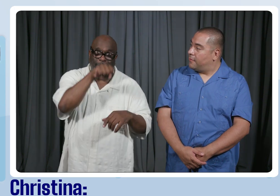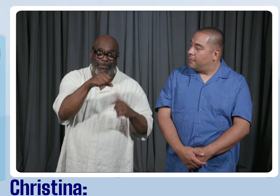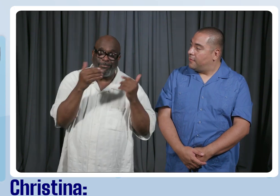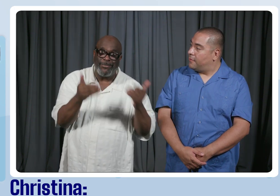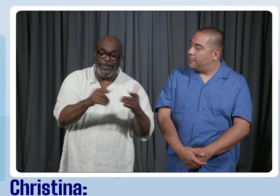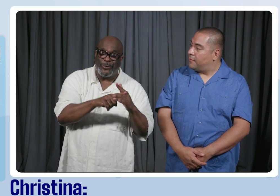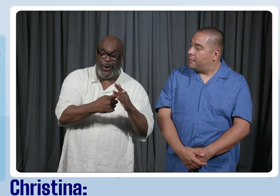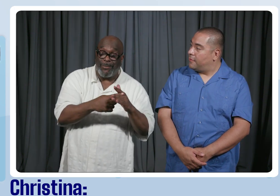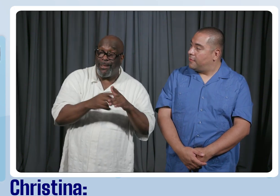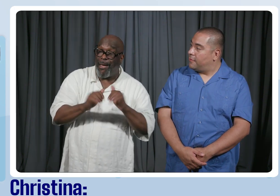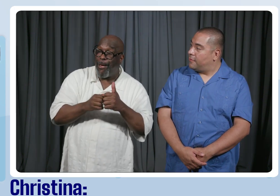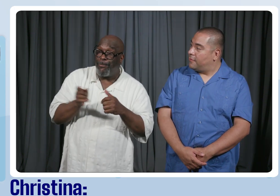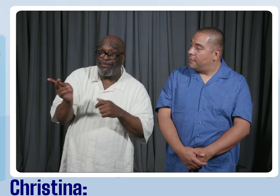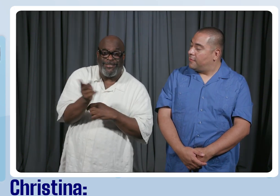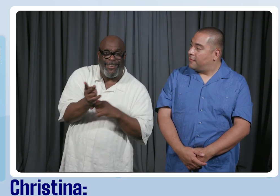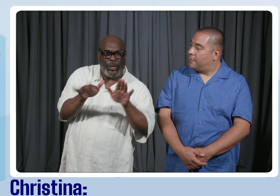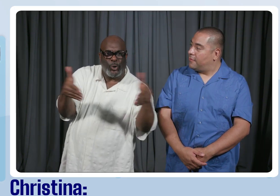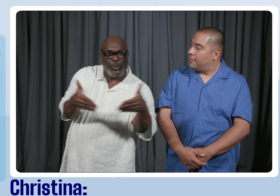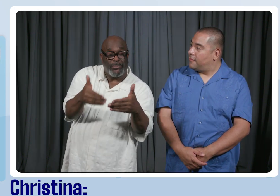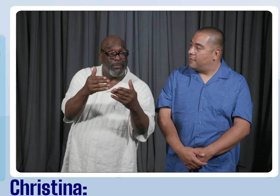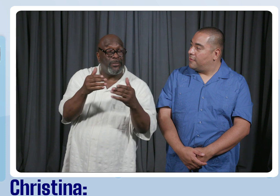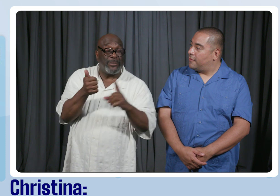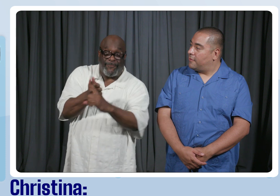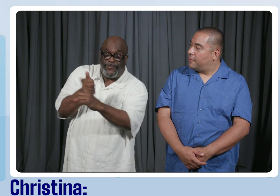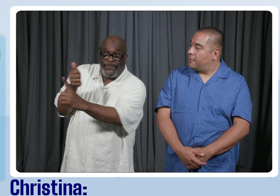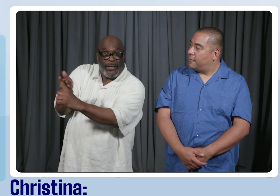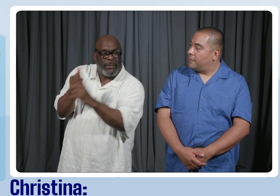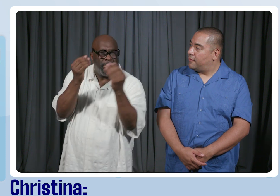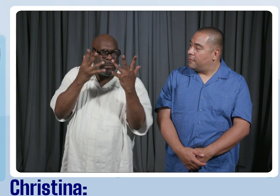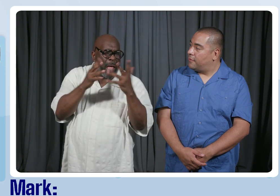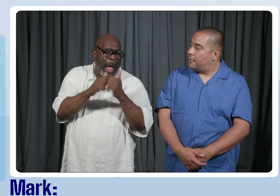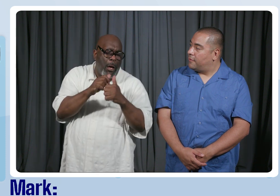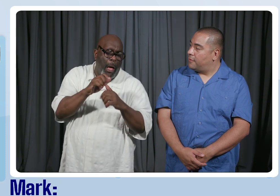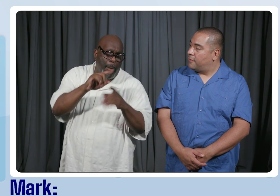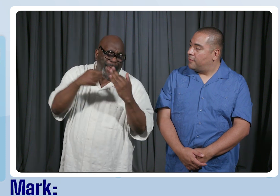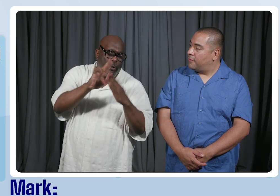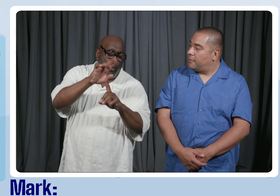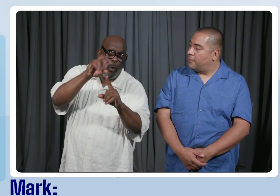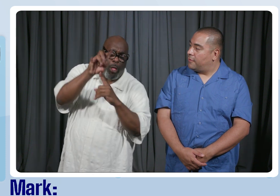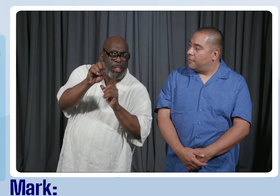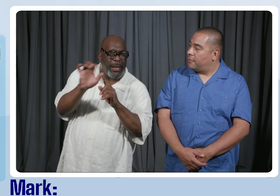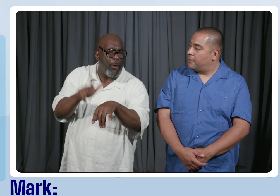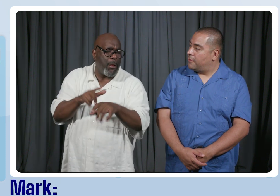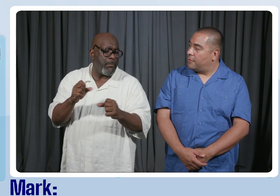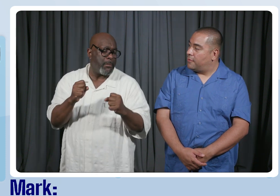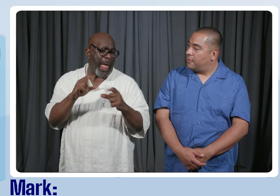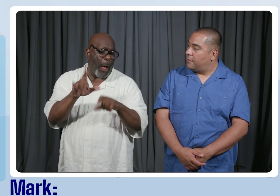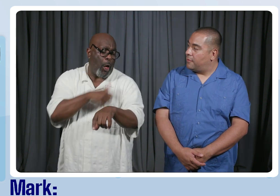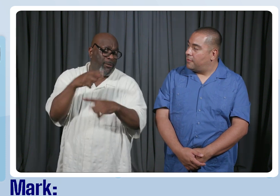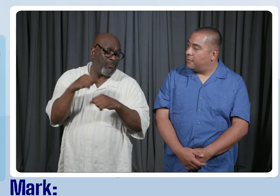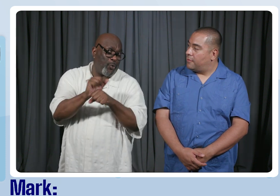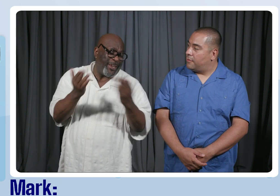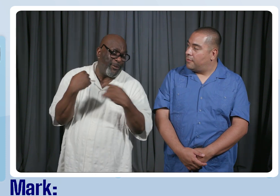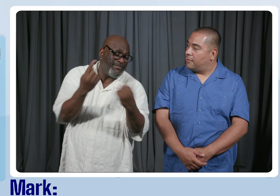introduce yourself. Tell us a little bit about your roles at MOPD and how long you've been here. Sure. My name is Mark Nobriga. I'm our